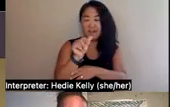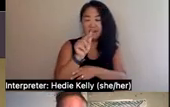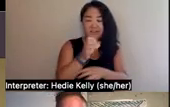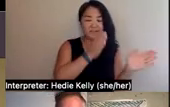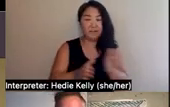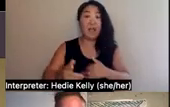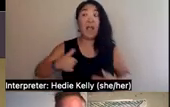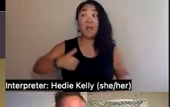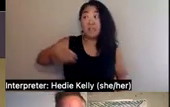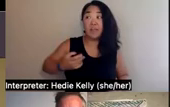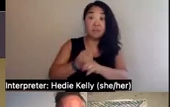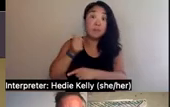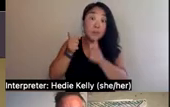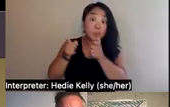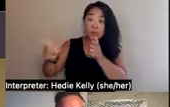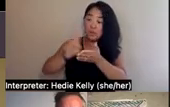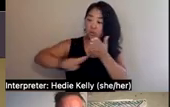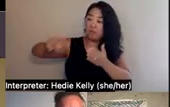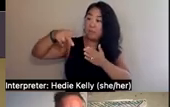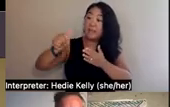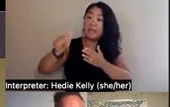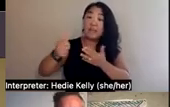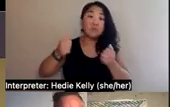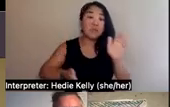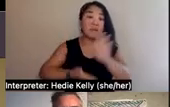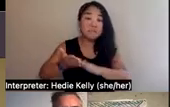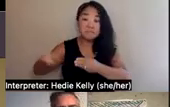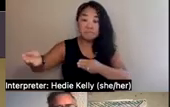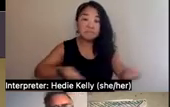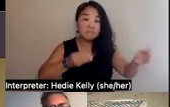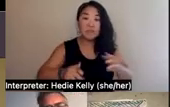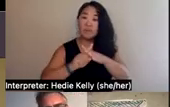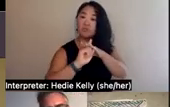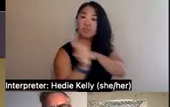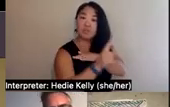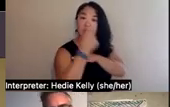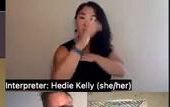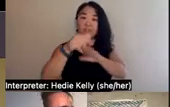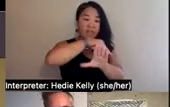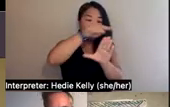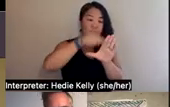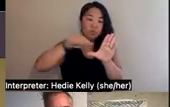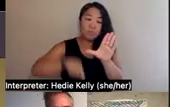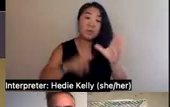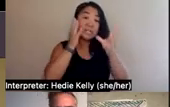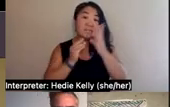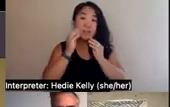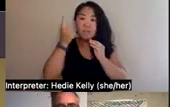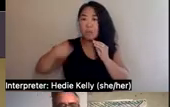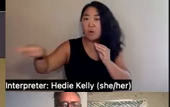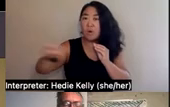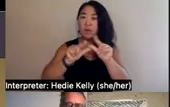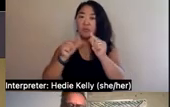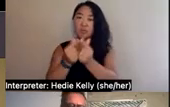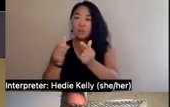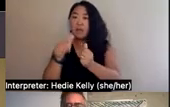was invited by the University of Pennsylvania to facilitate a retreat using the perimeter experience for a group of fellows, students, faculty and